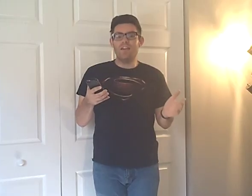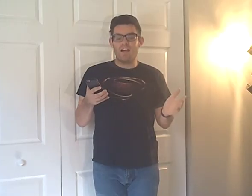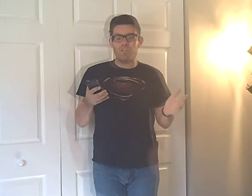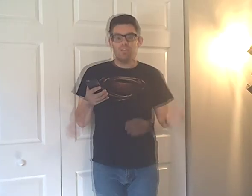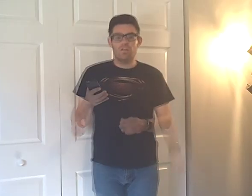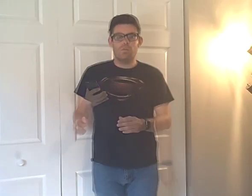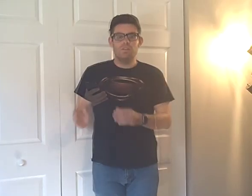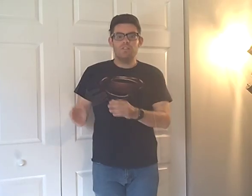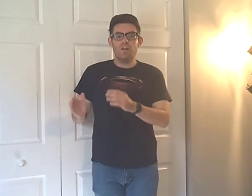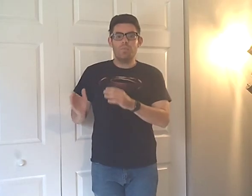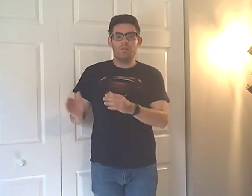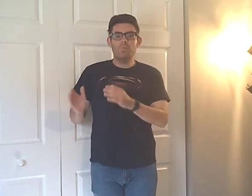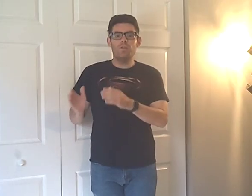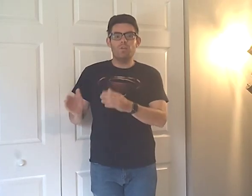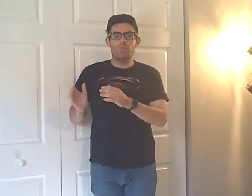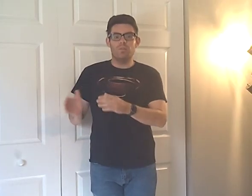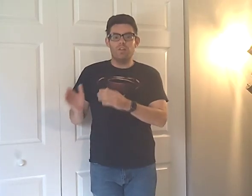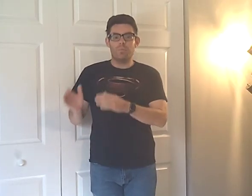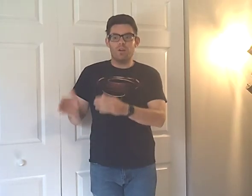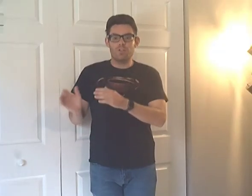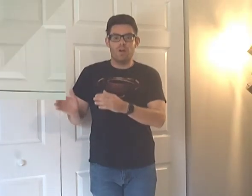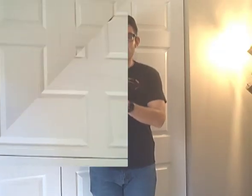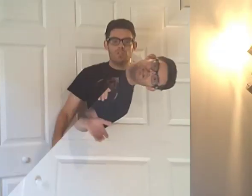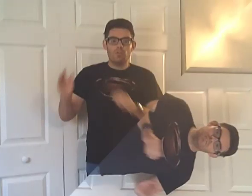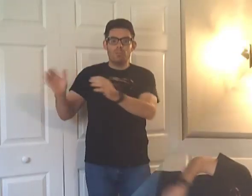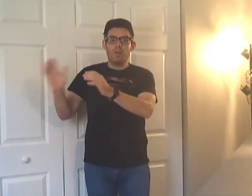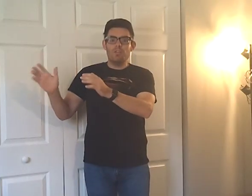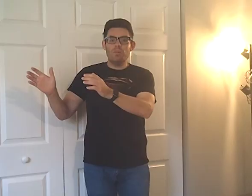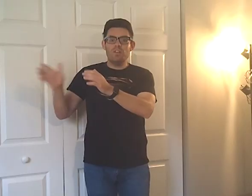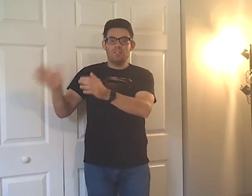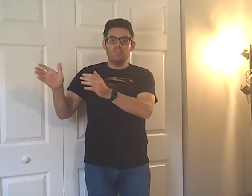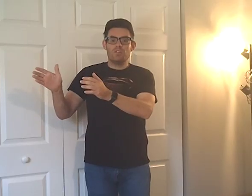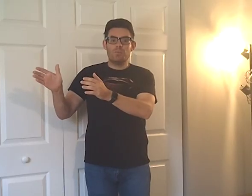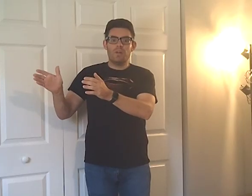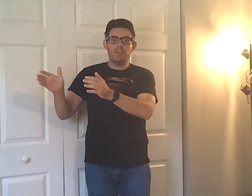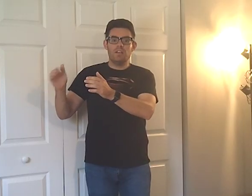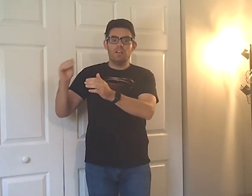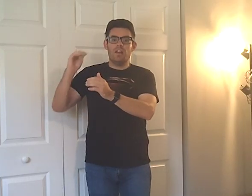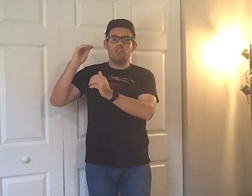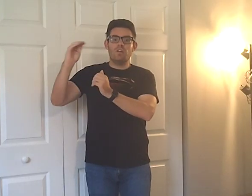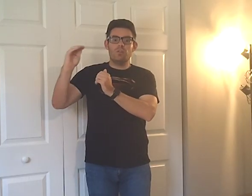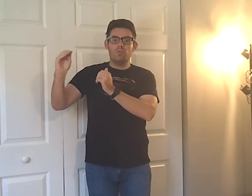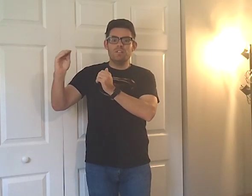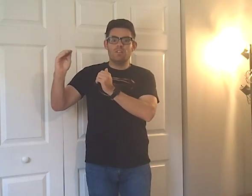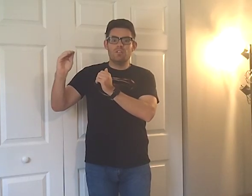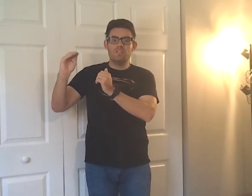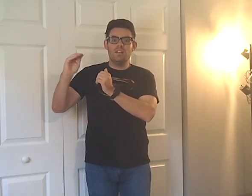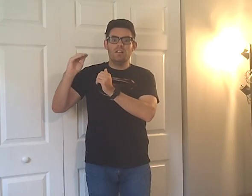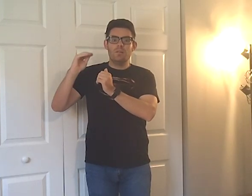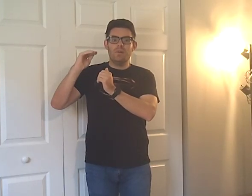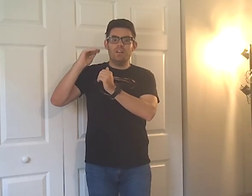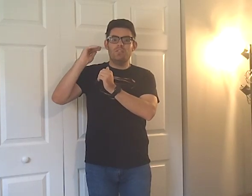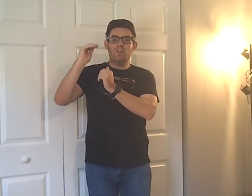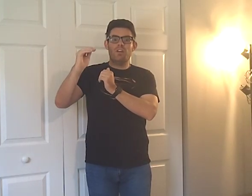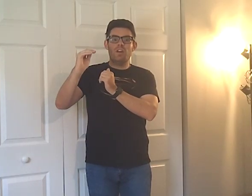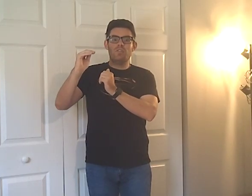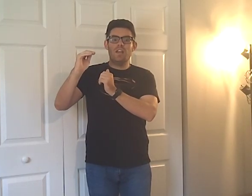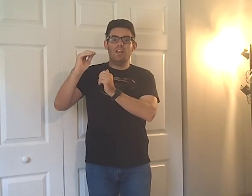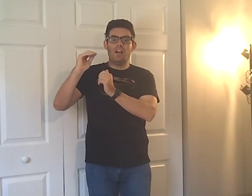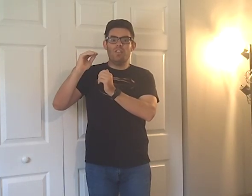death. So, let's talk about the movie a little more in depth now, shall we? So, the plot of the movie is an interesting plot indeed. It has a lot of twists and turns in it, but it is very entertaining. I think